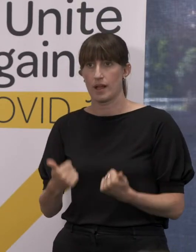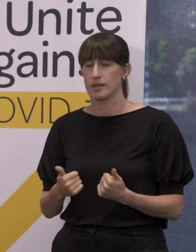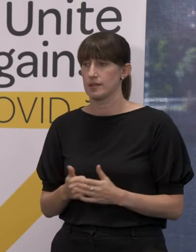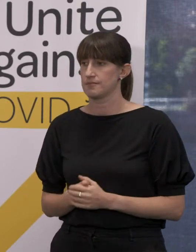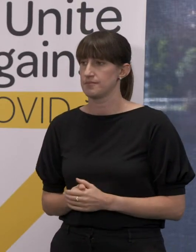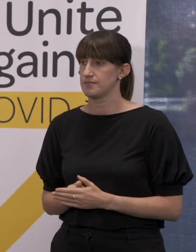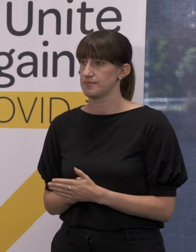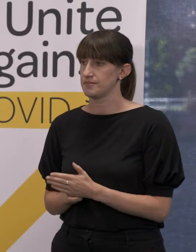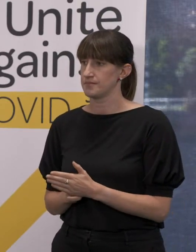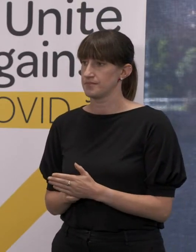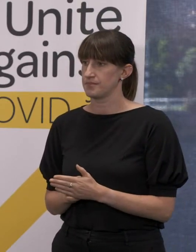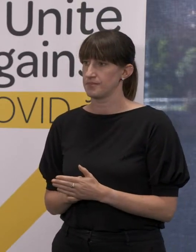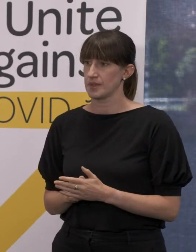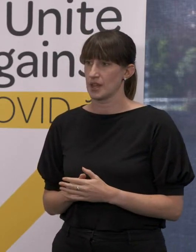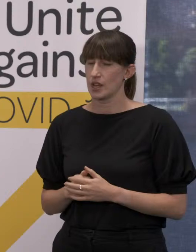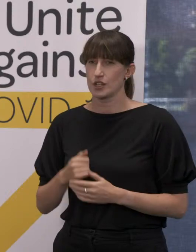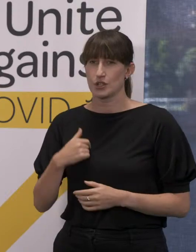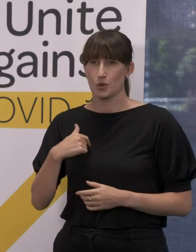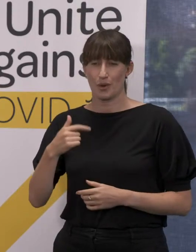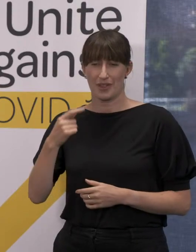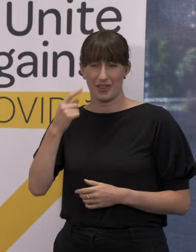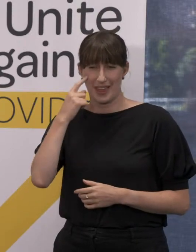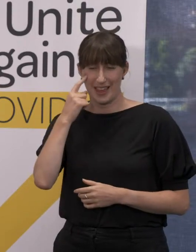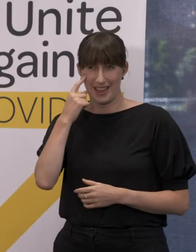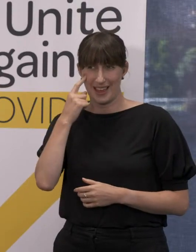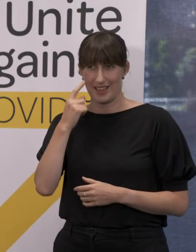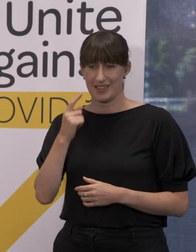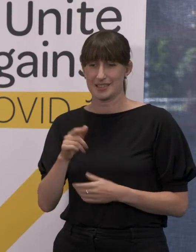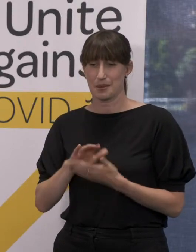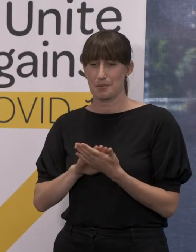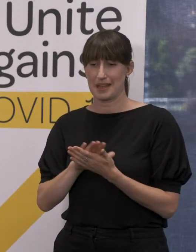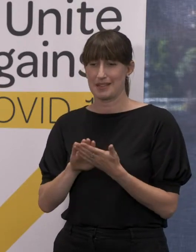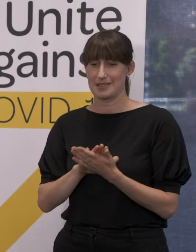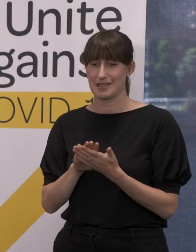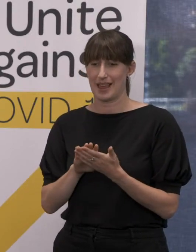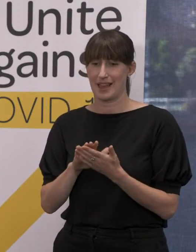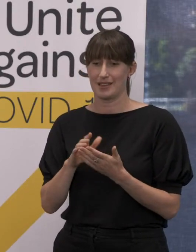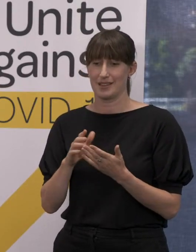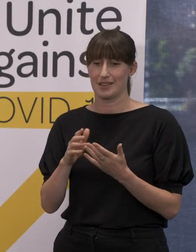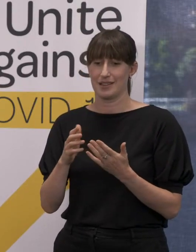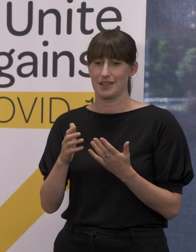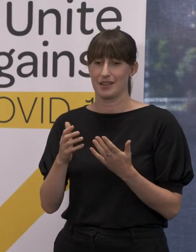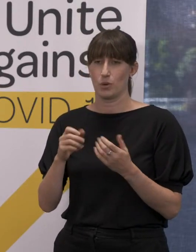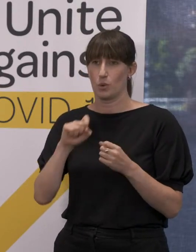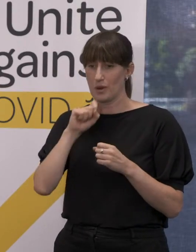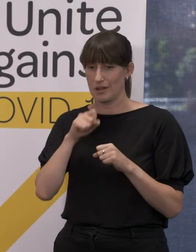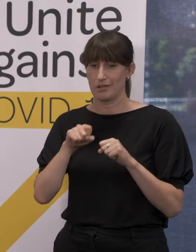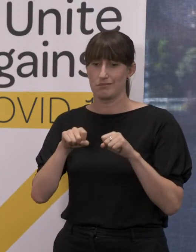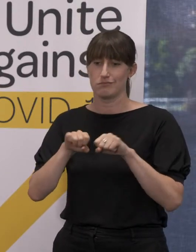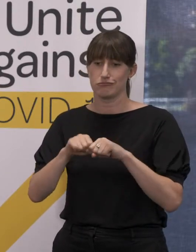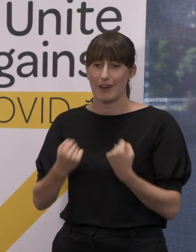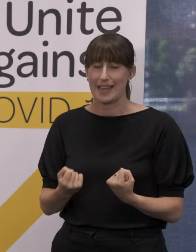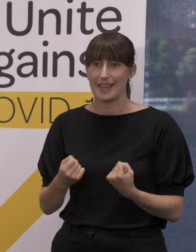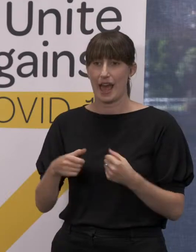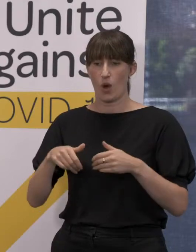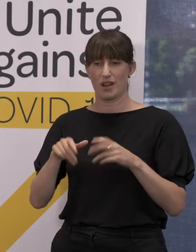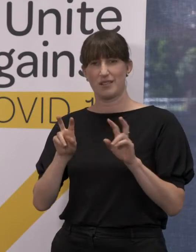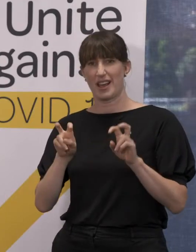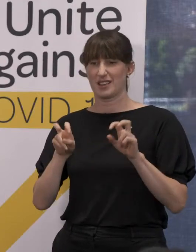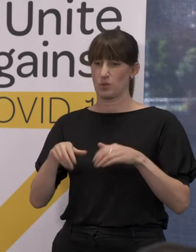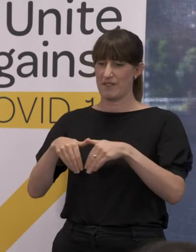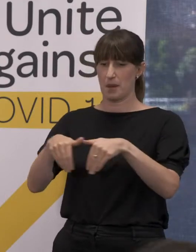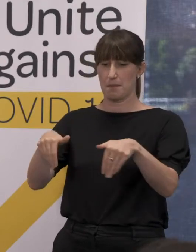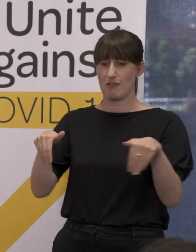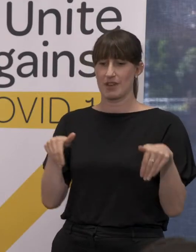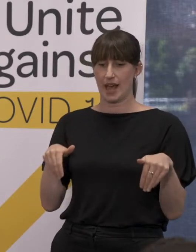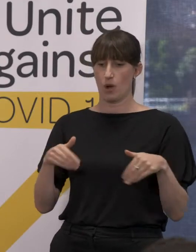our fortress, so to speak? I don't think specifically. I think our measures in place are as good as they have ever been, and we continue every